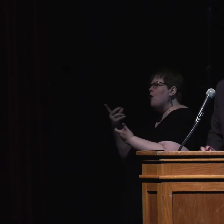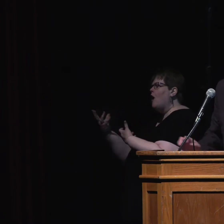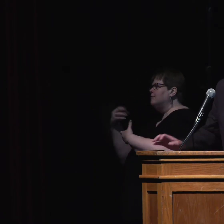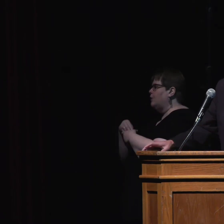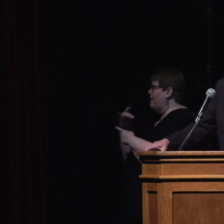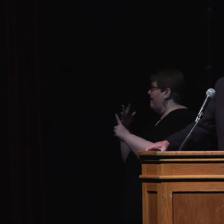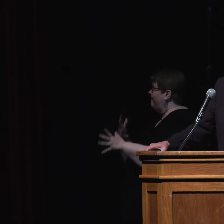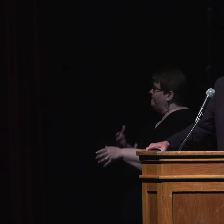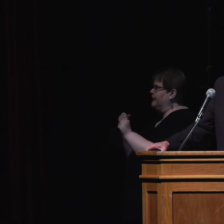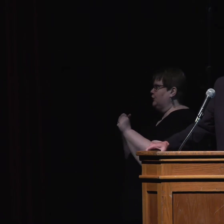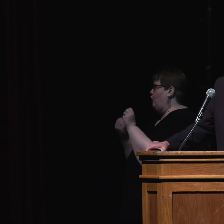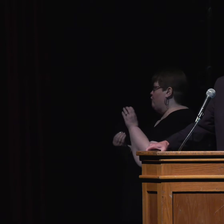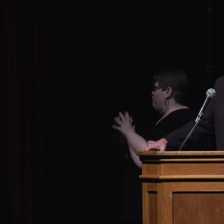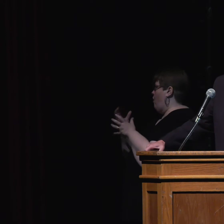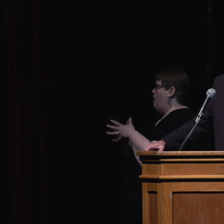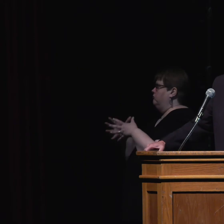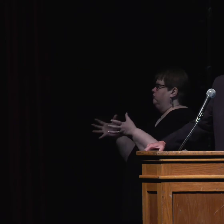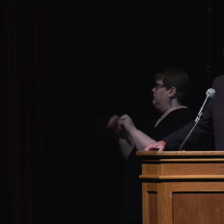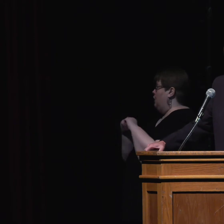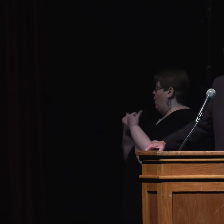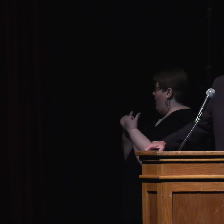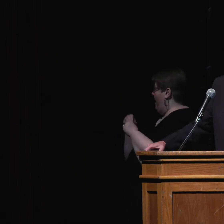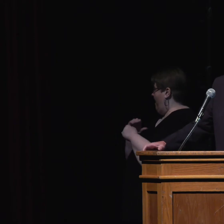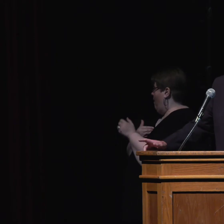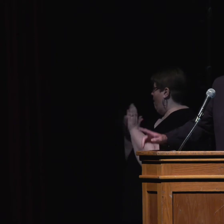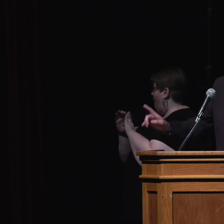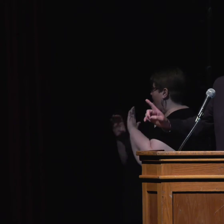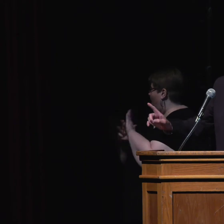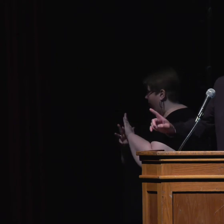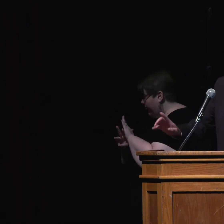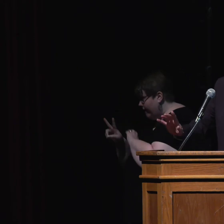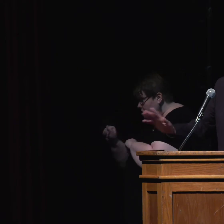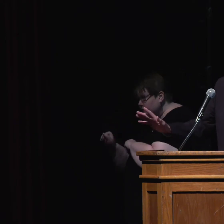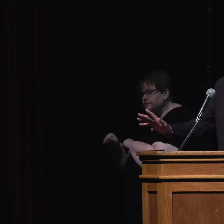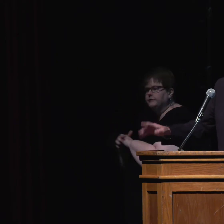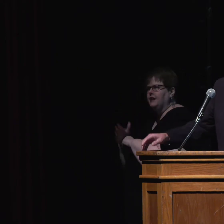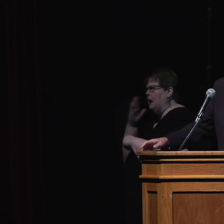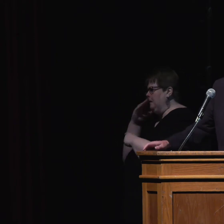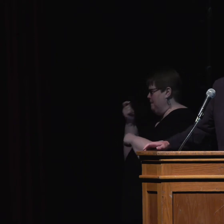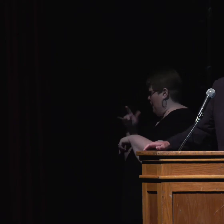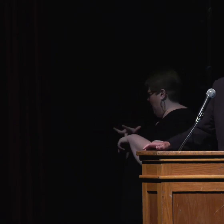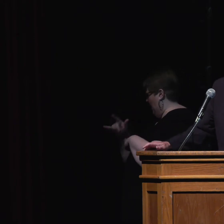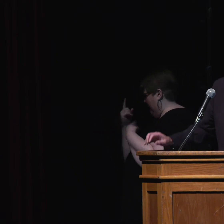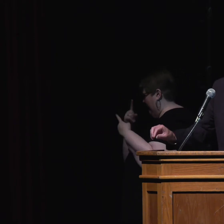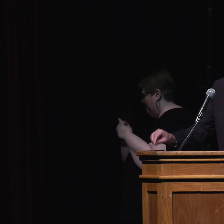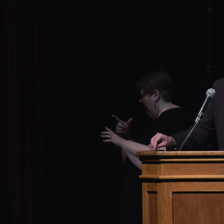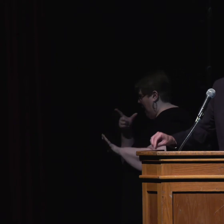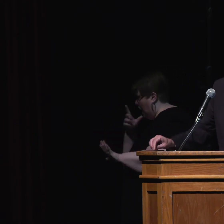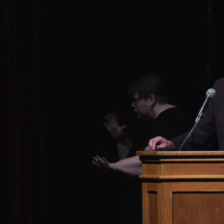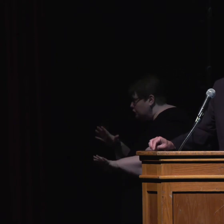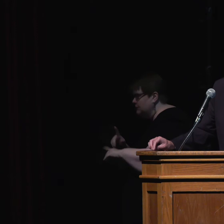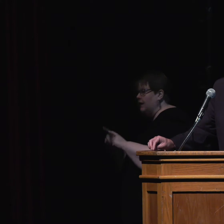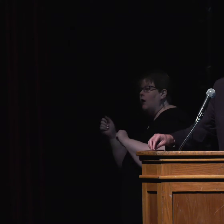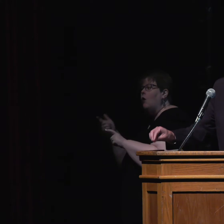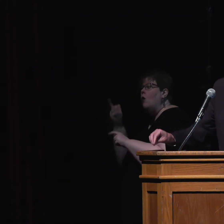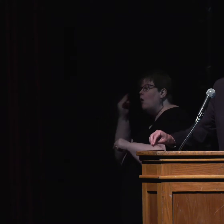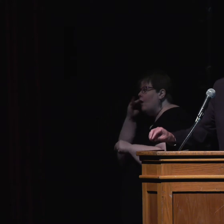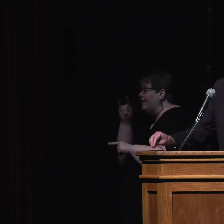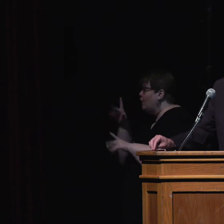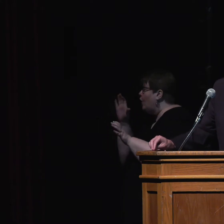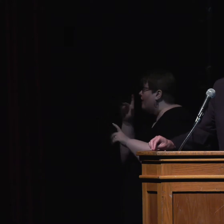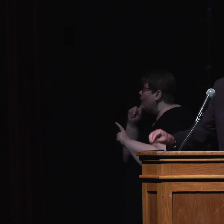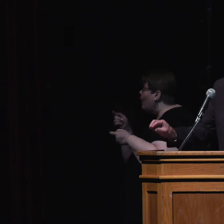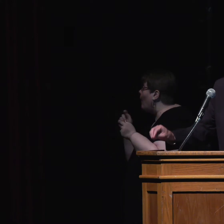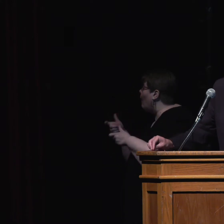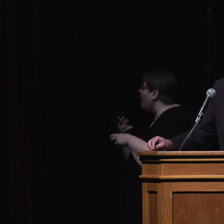one of the fastest growing associations in the Commonwealth. Also, I know it's a little early to think about lunch, but I want everybody to know, if you're looking